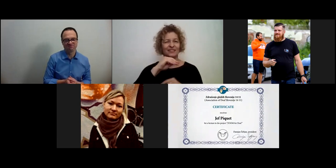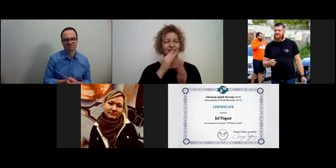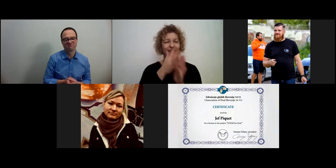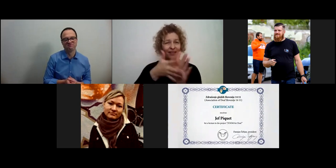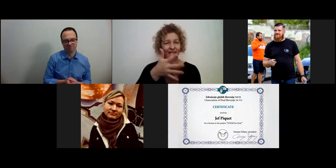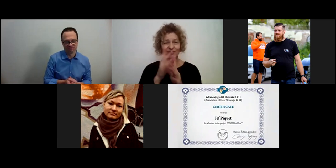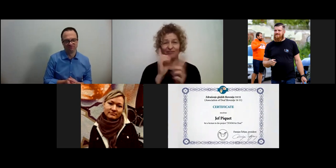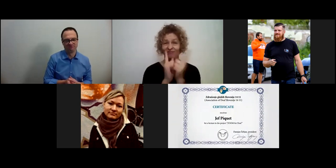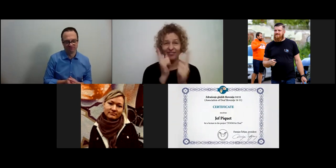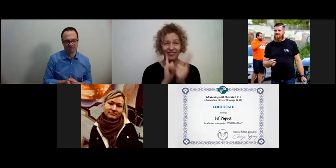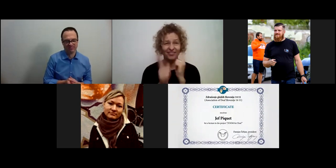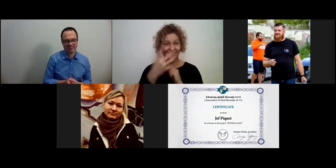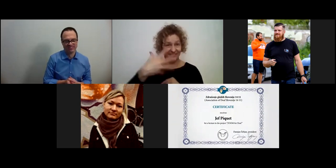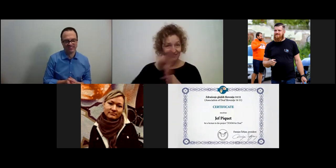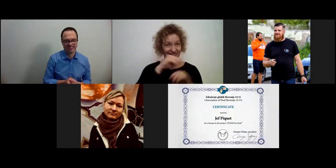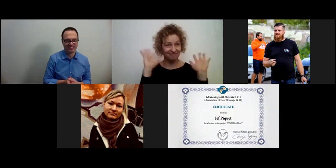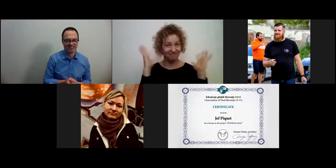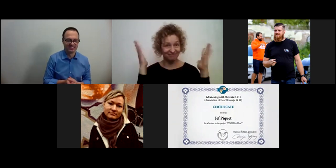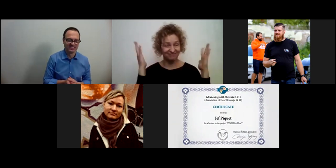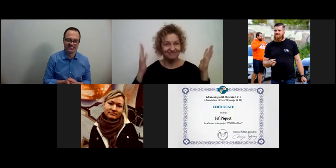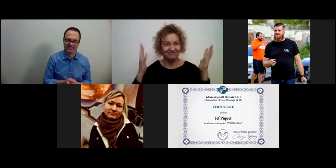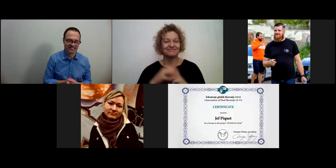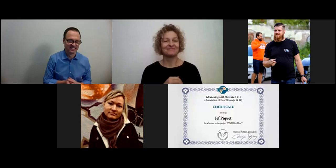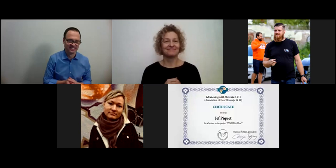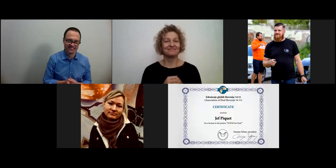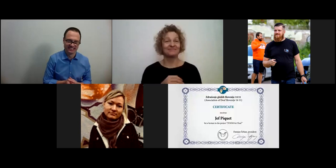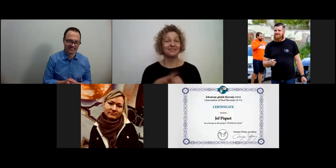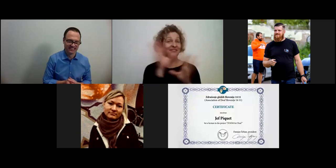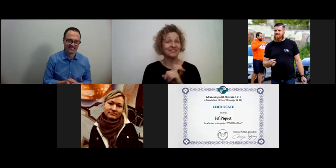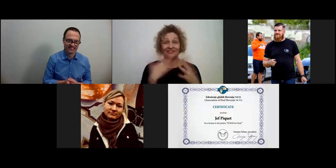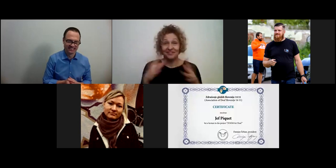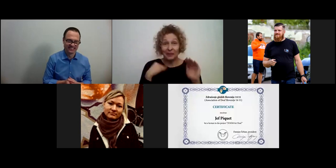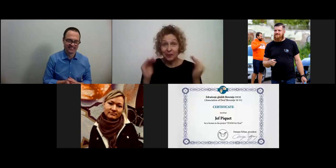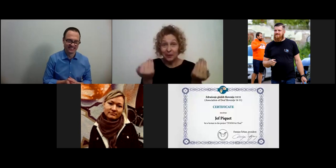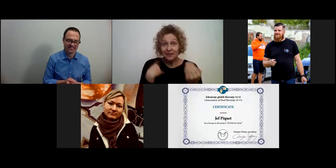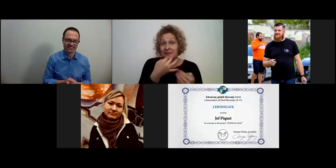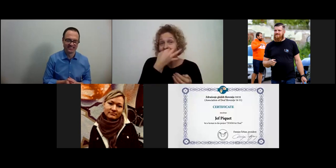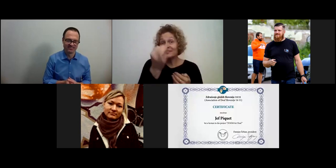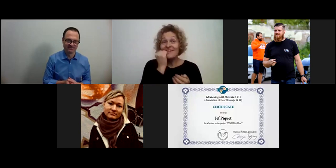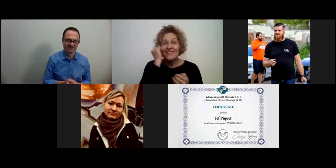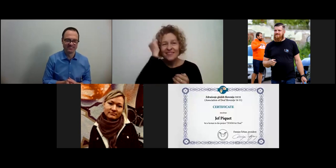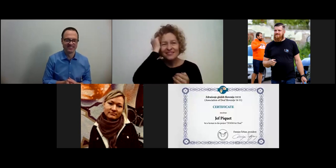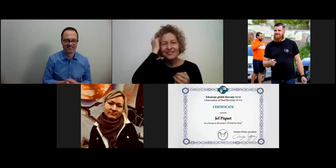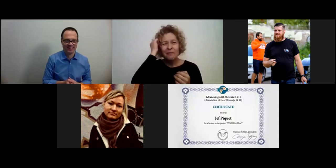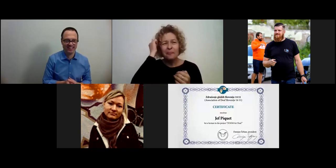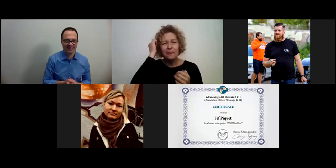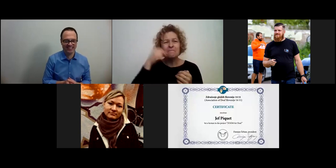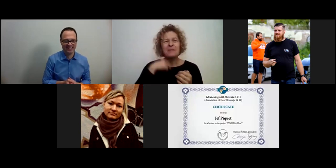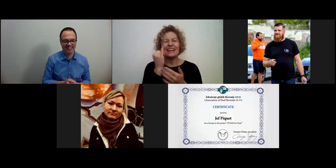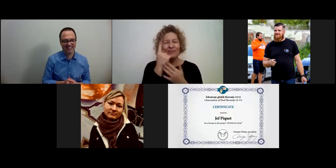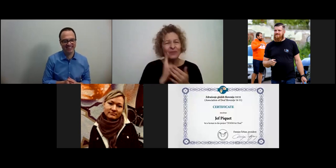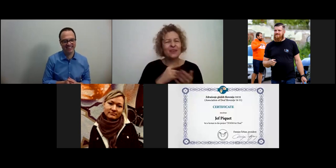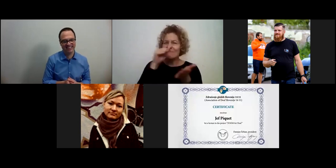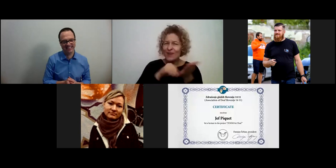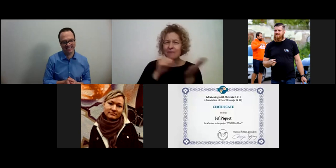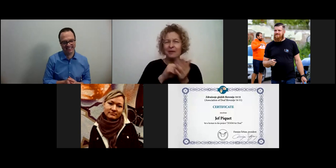drink for our eyes. And thanks to the deaf interpreters. That's all I want to say. Just thank you so much. And I hope